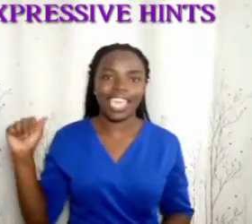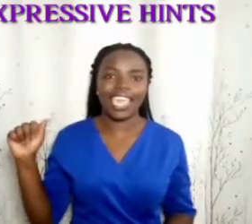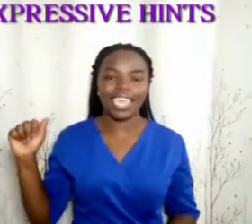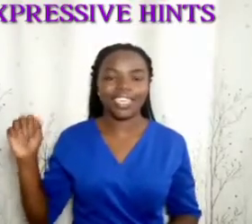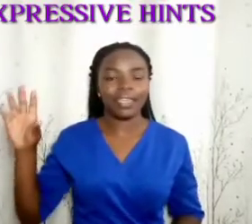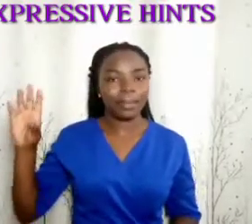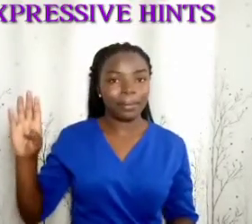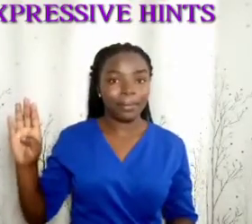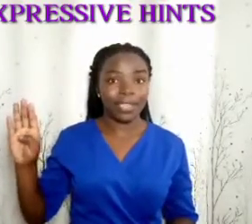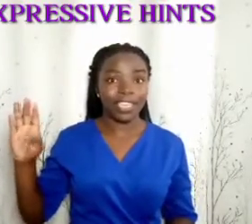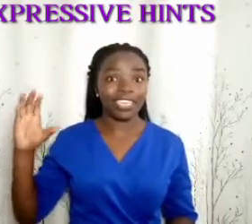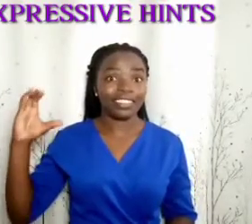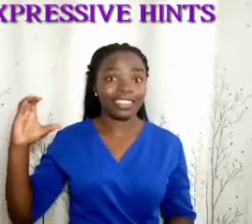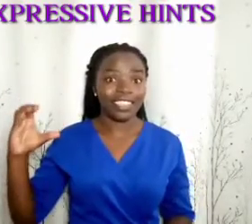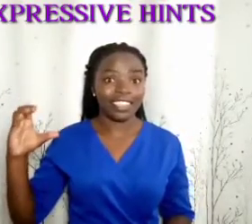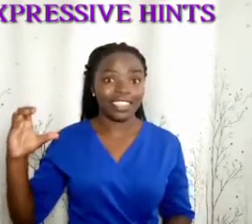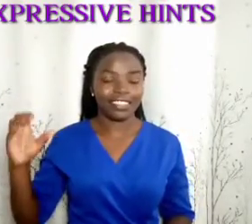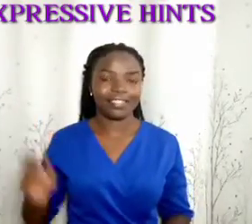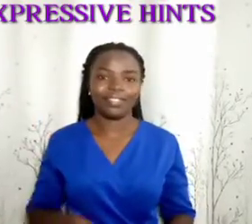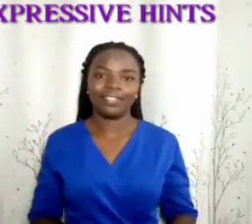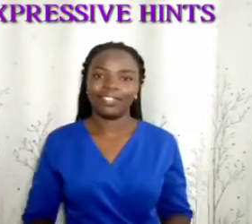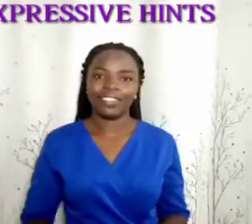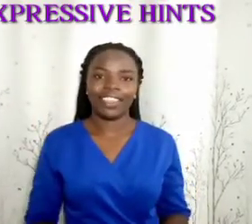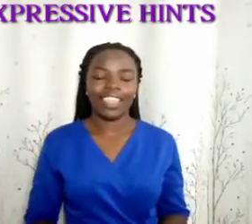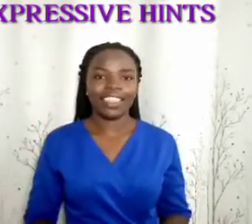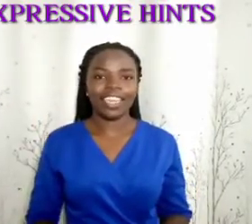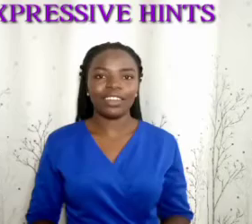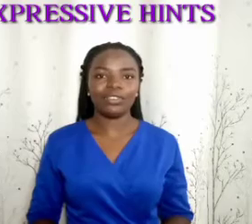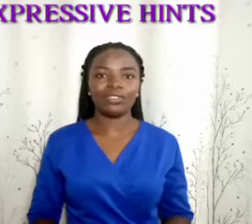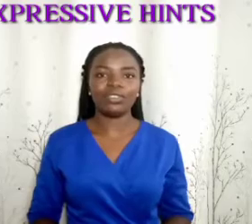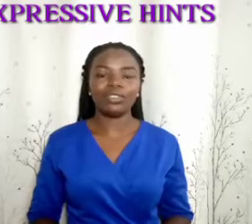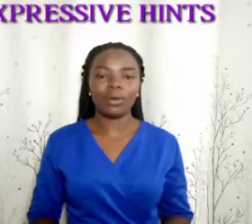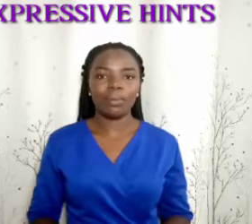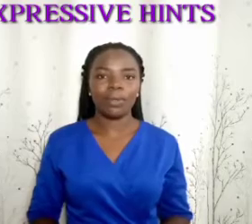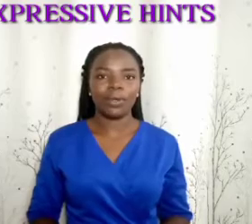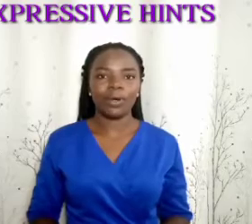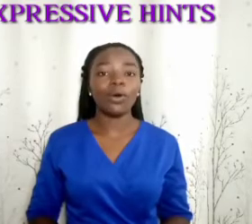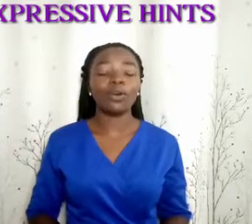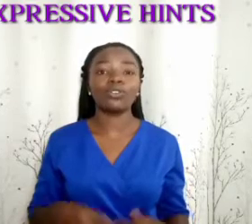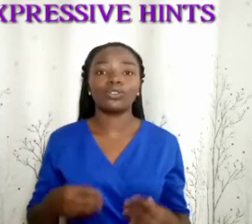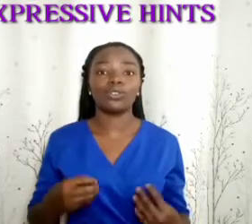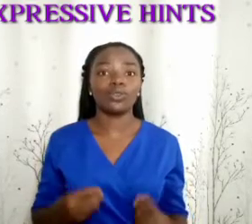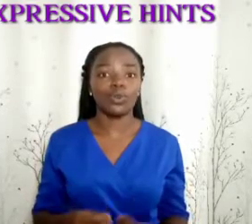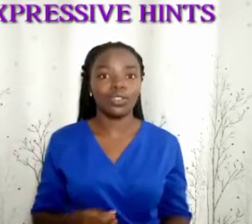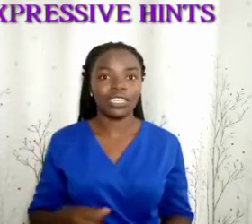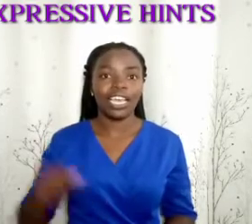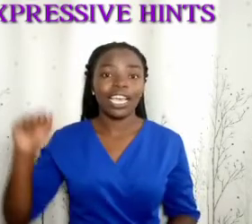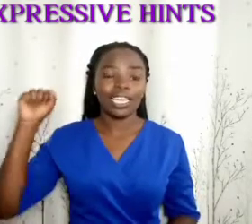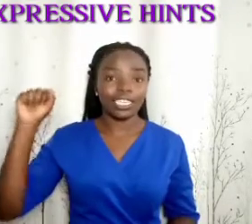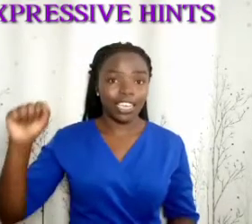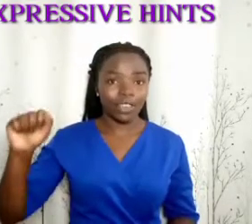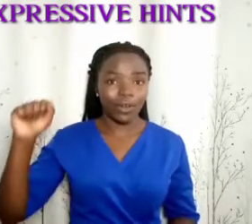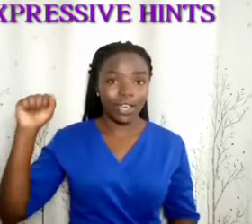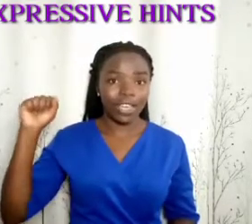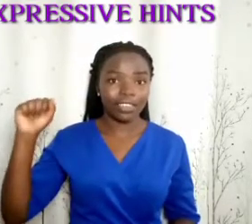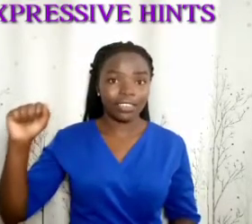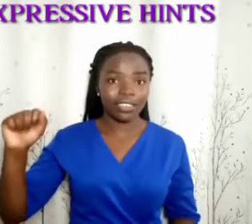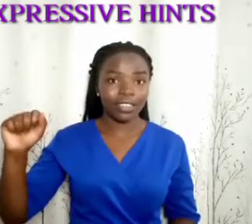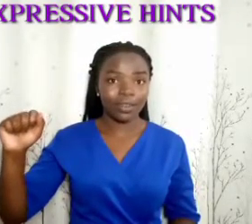A, B, C. Then you should stop, or you should not jerk your hand